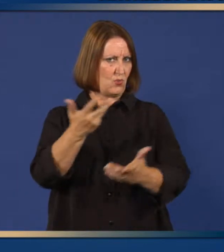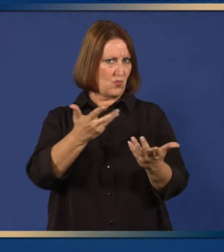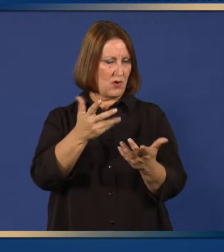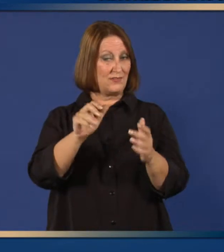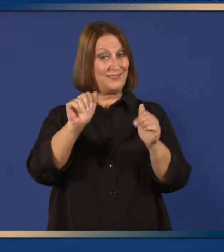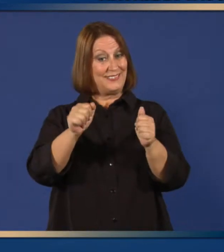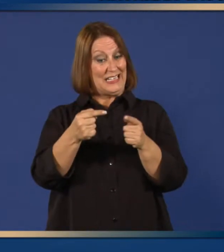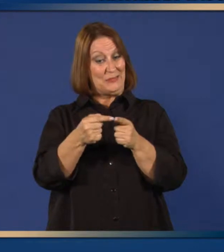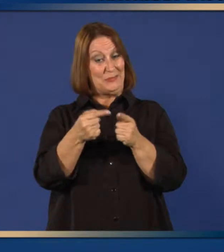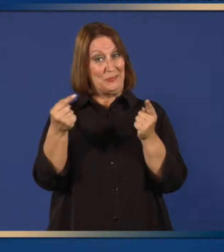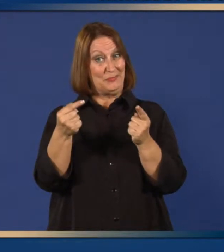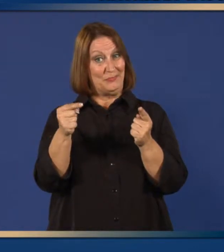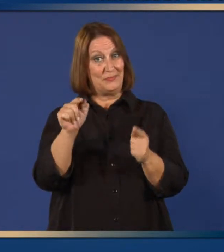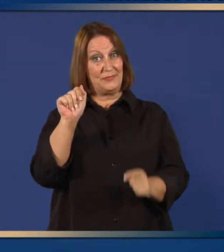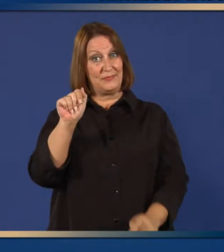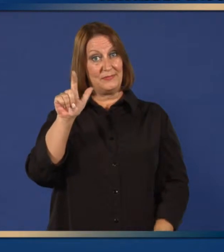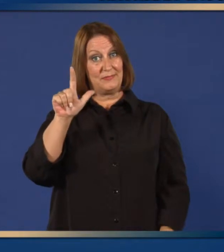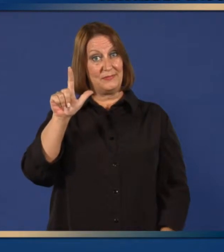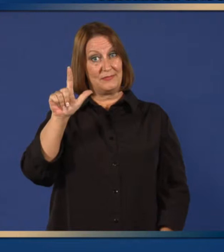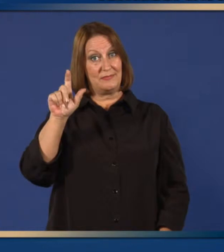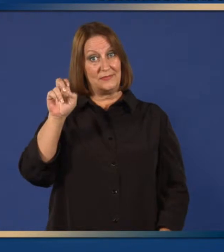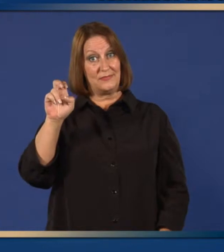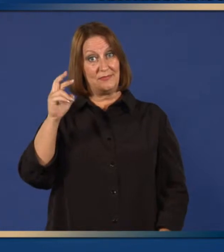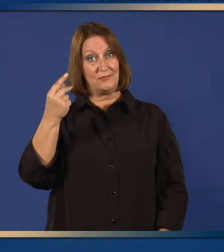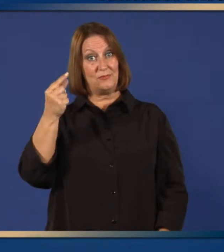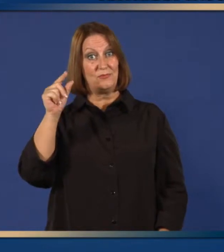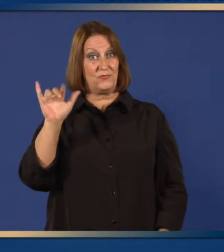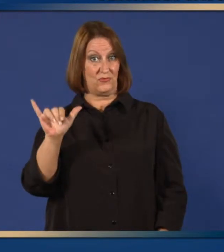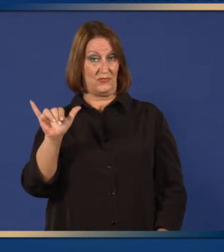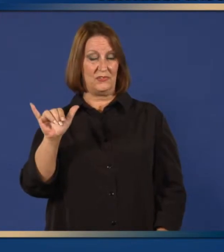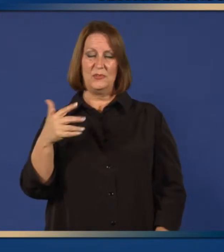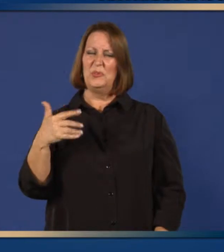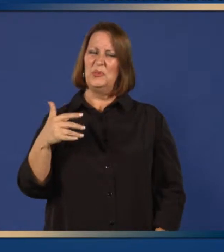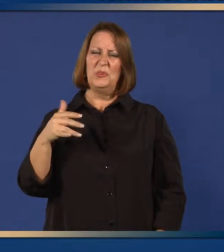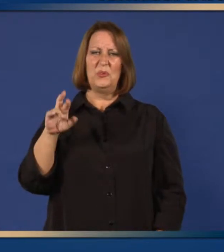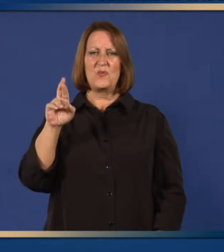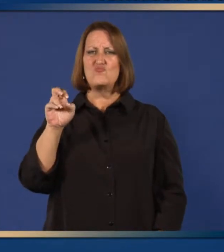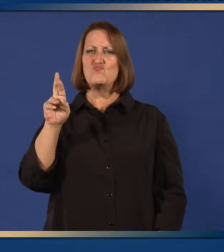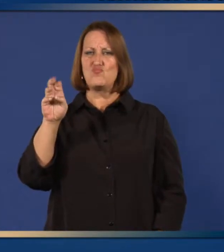Serious allergic reaction. Very rare.